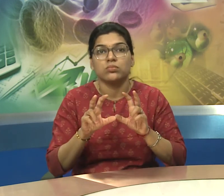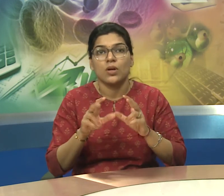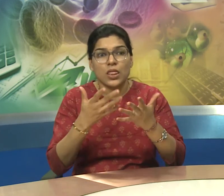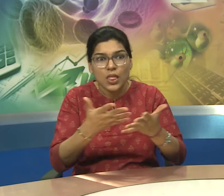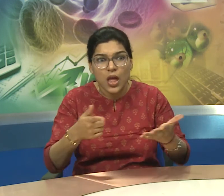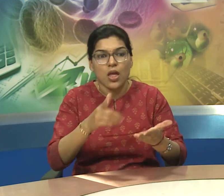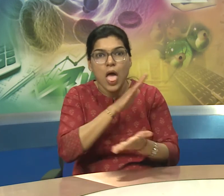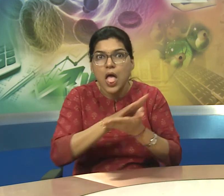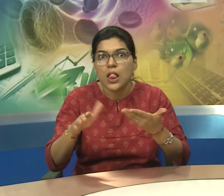The wholesaler